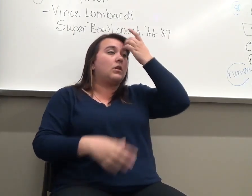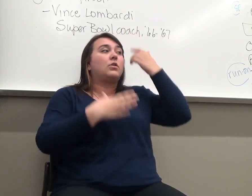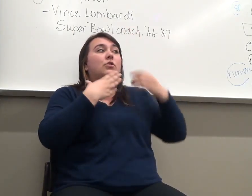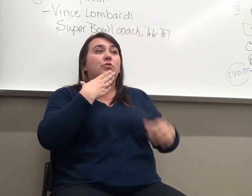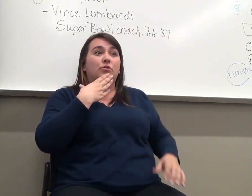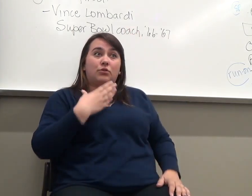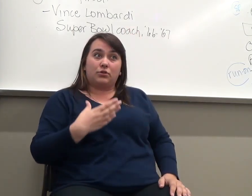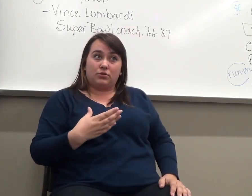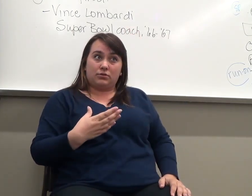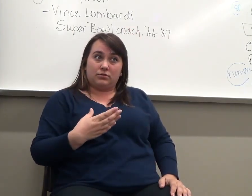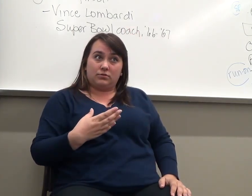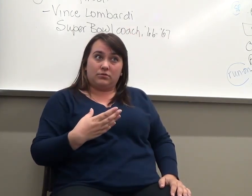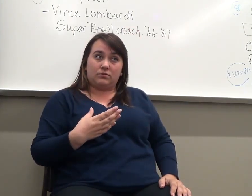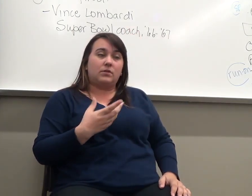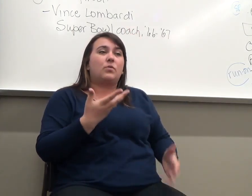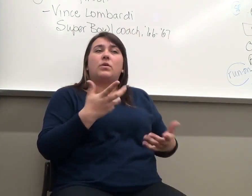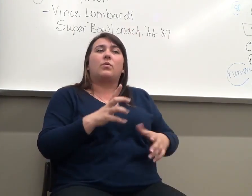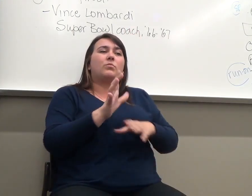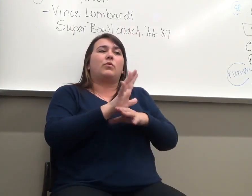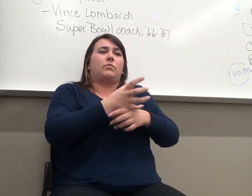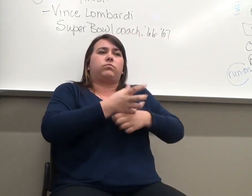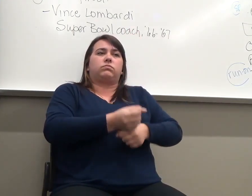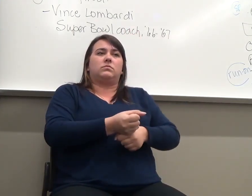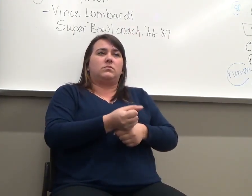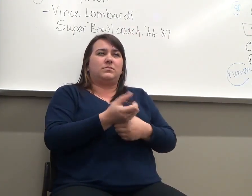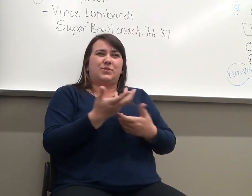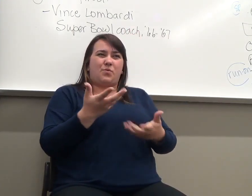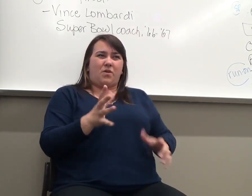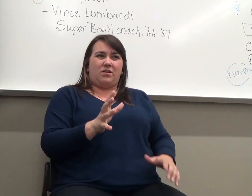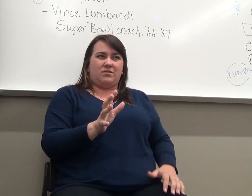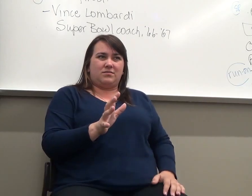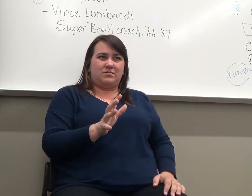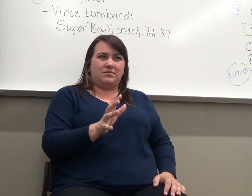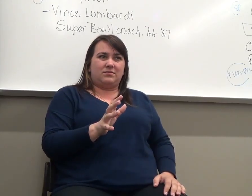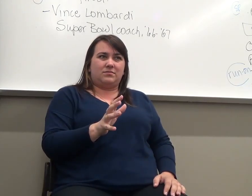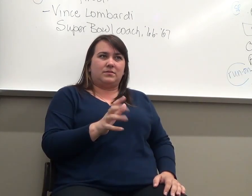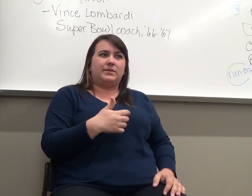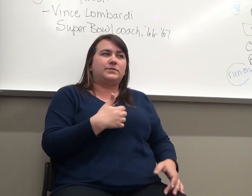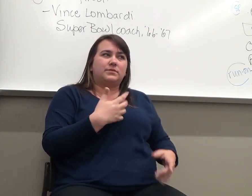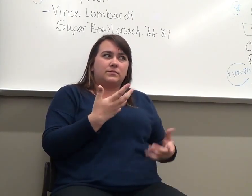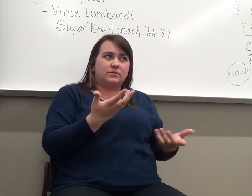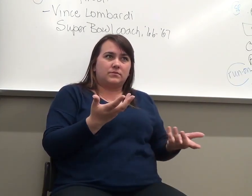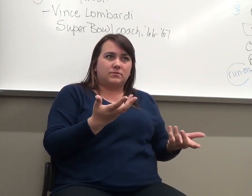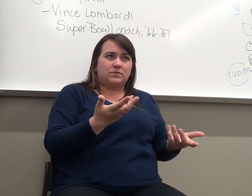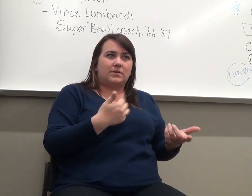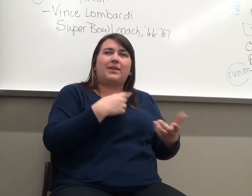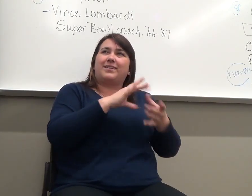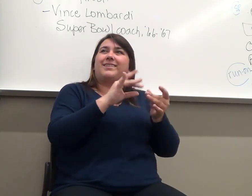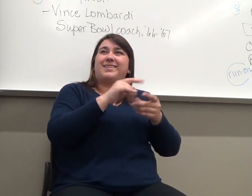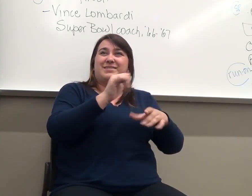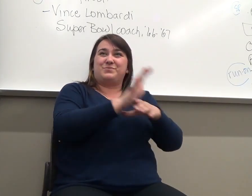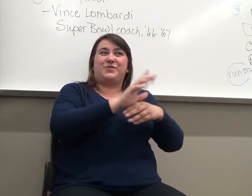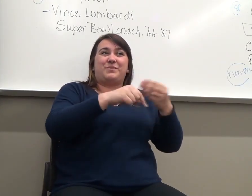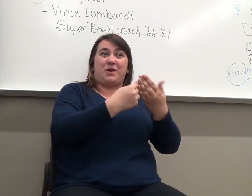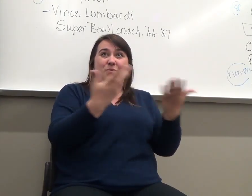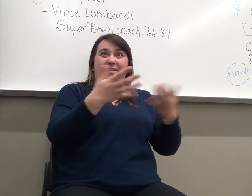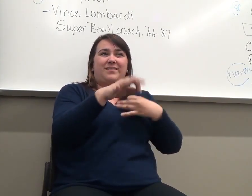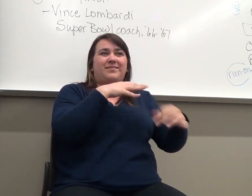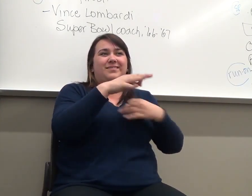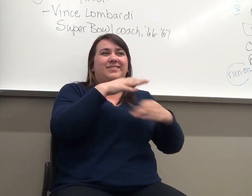That's what I thought too, but I was like, okay, I'll put this Okay. one down just to test Yeah, myself. that's good, So- but this, I'm glad, because all of these other ones are almost perfect, so we need